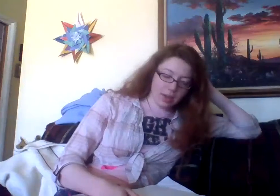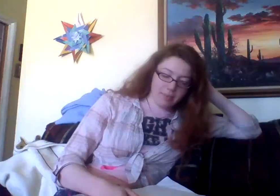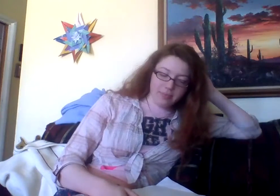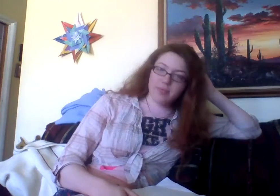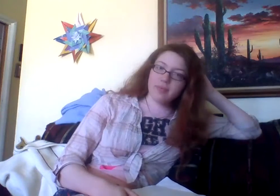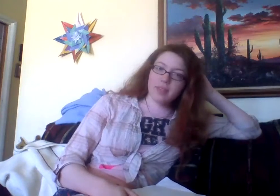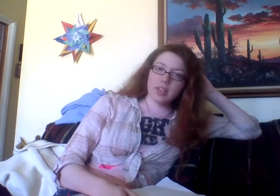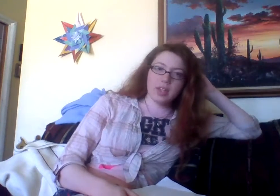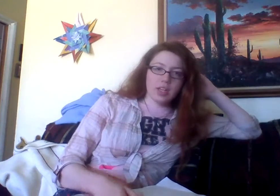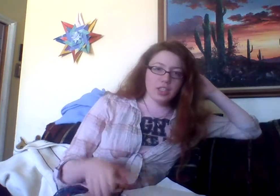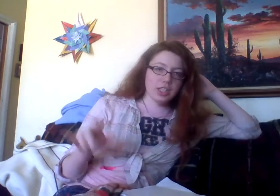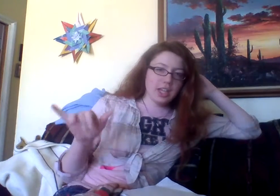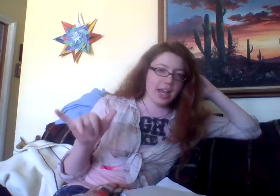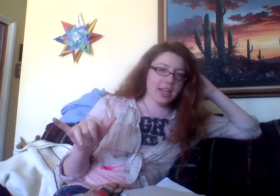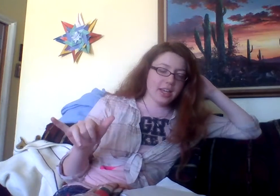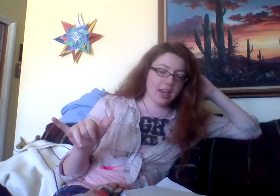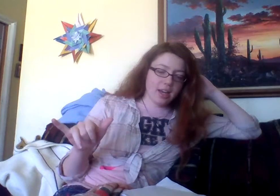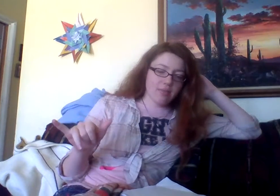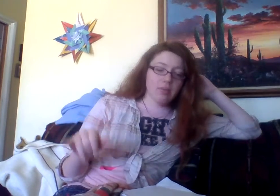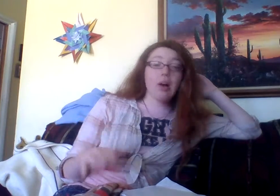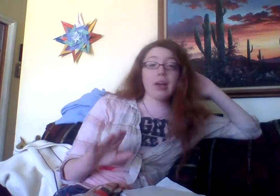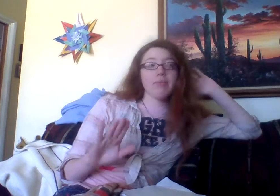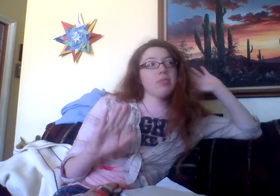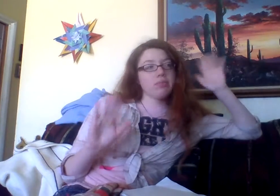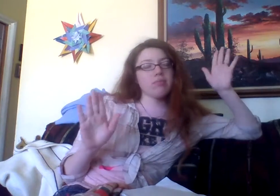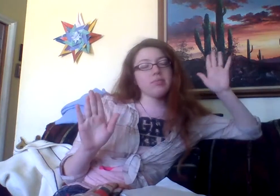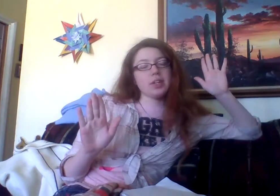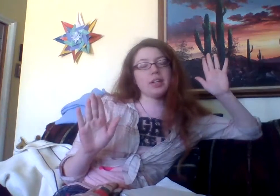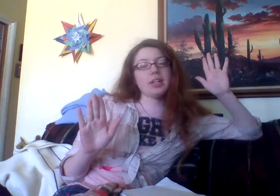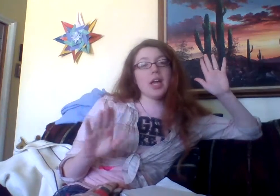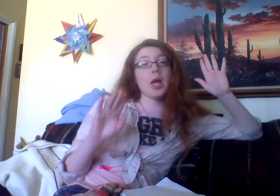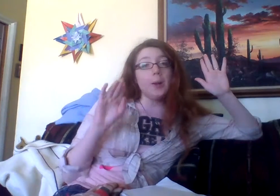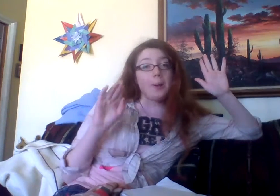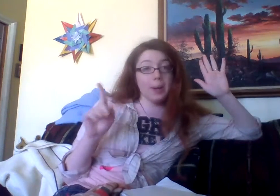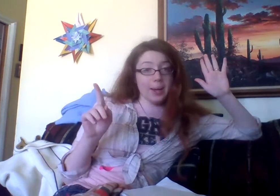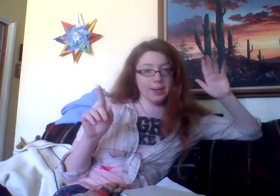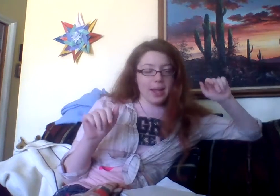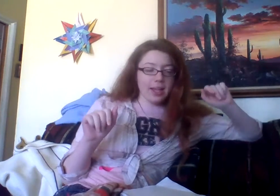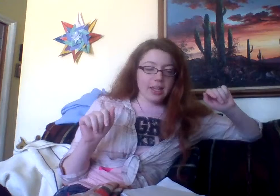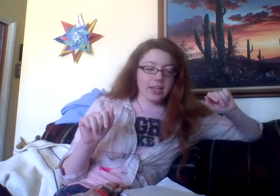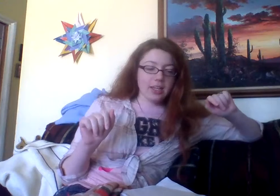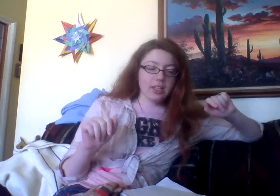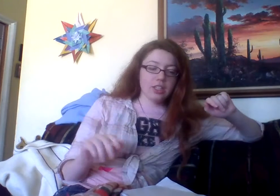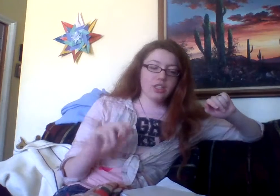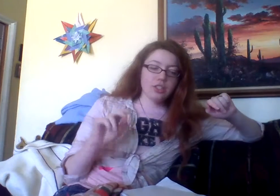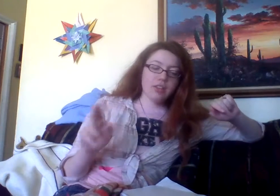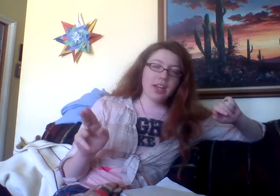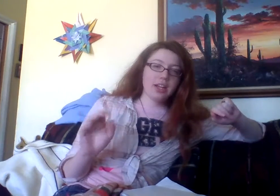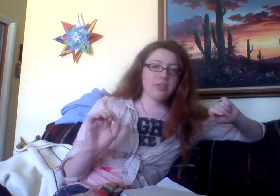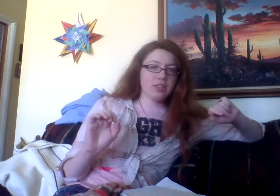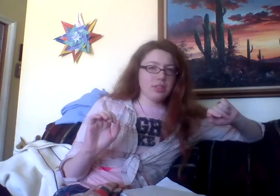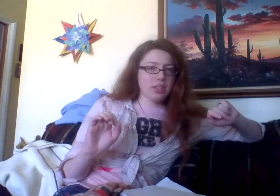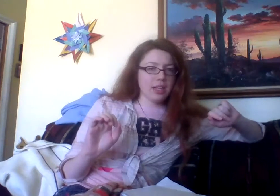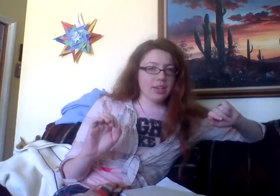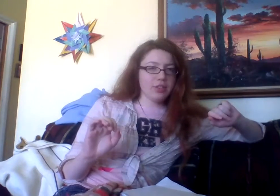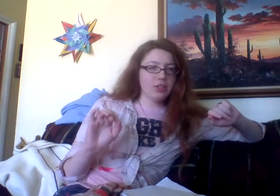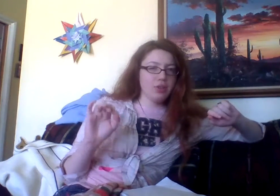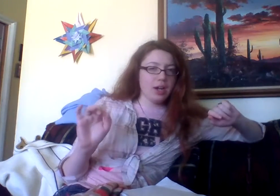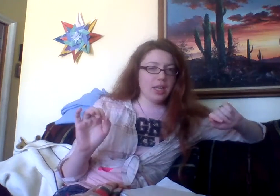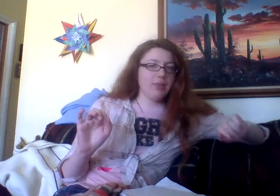Um, just like, okay, sorry. Not like in English, two negatives in sign language do not equal